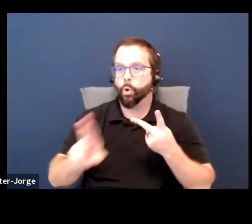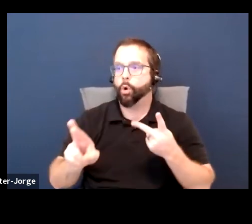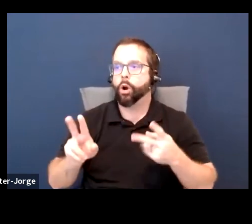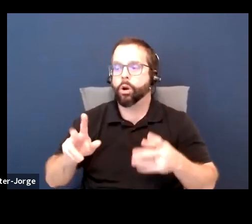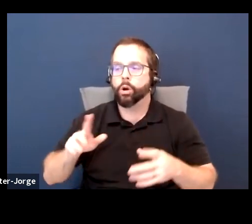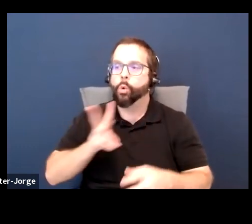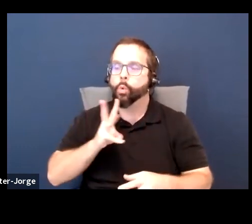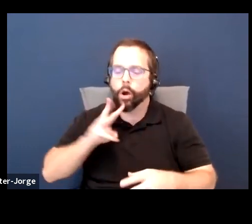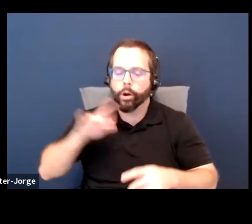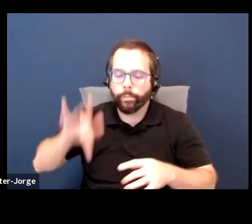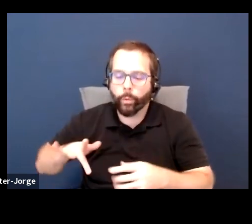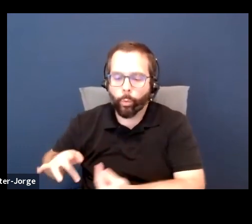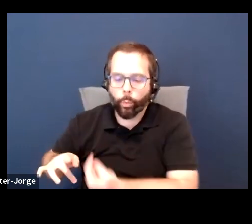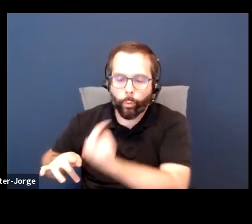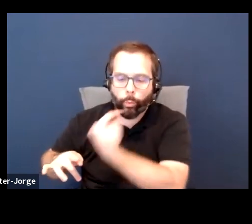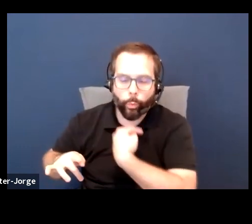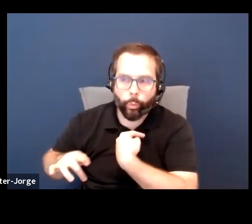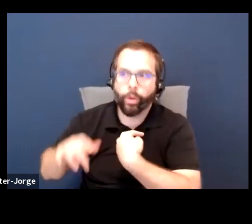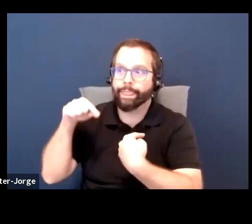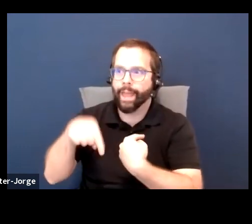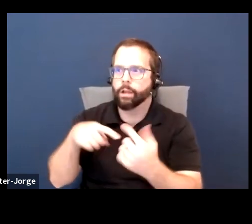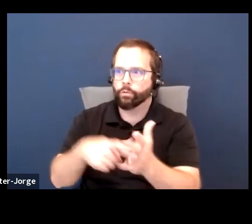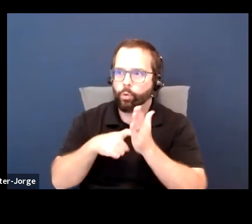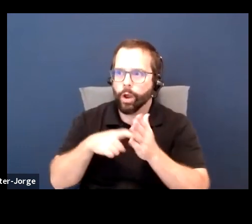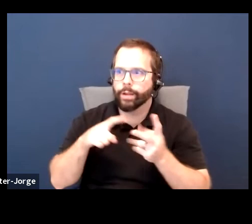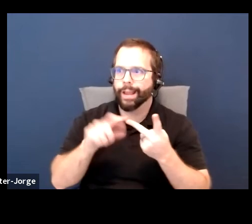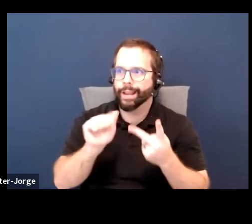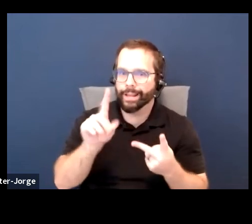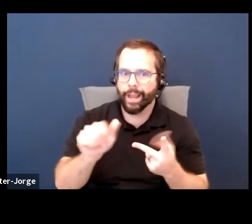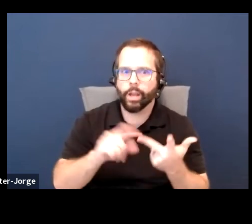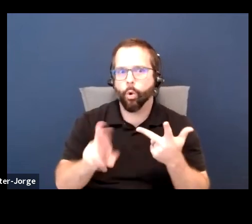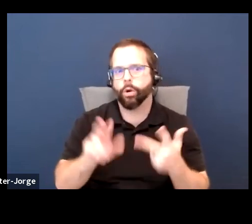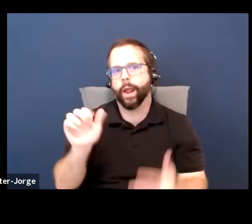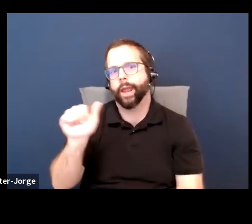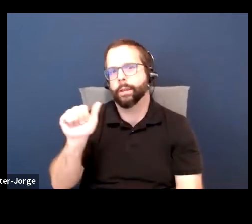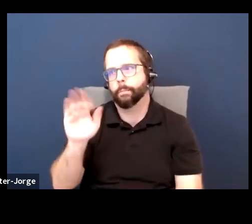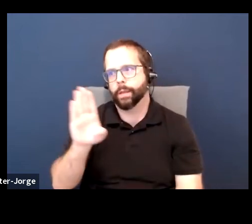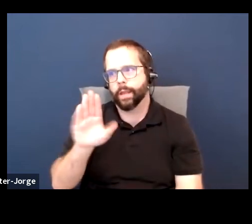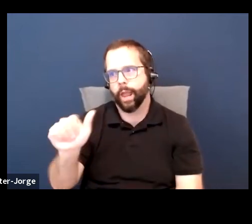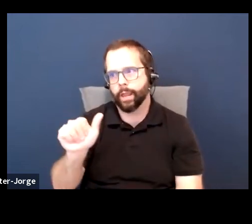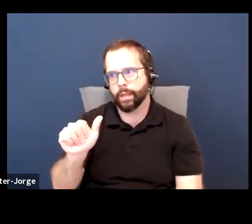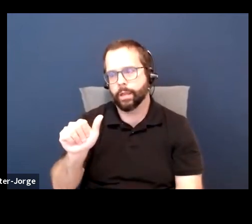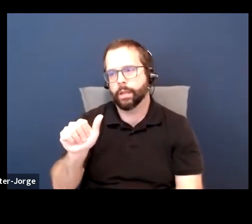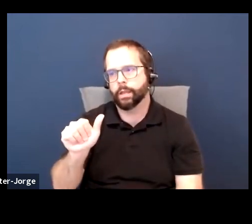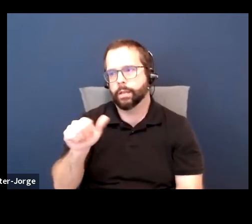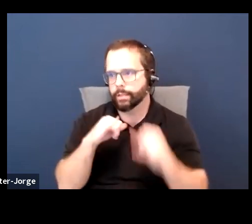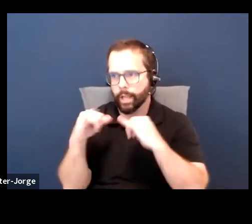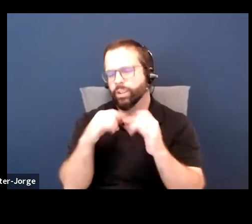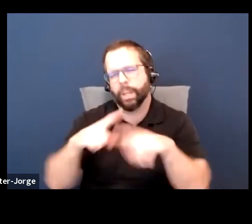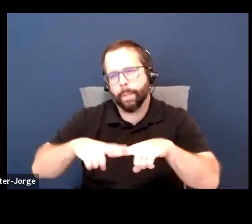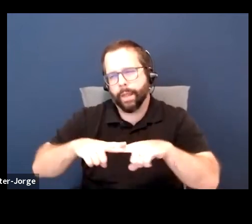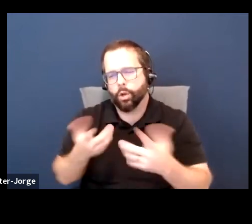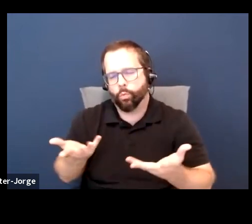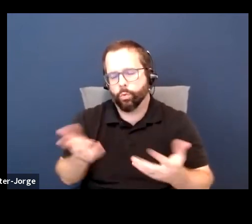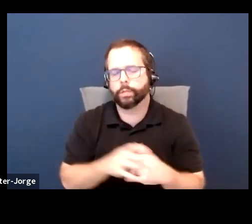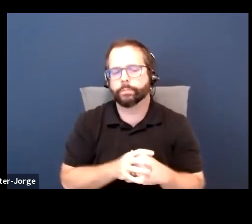to meet ADA or ABA standards, depending on what is covered.